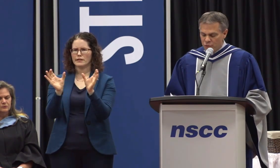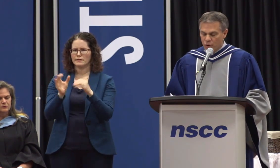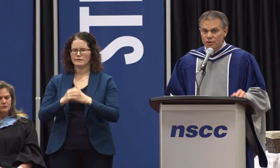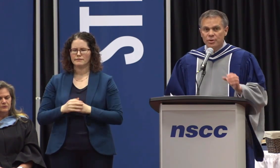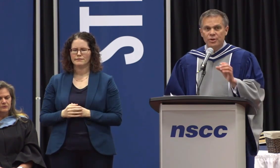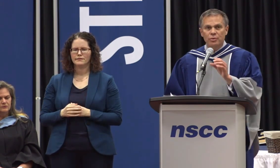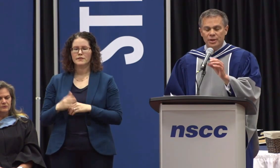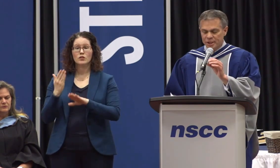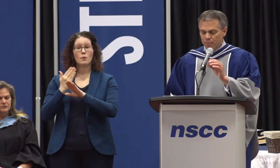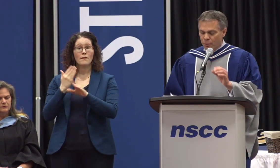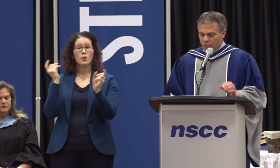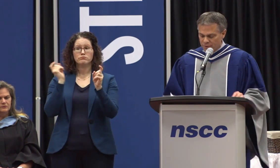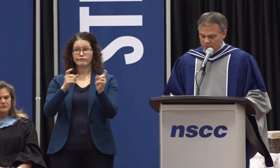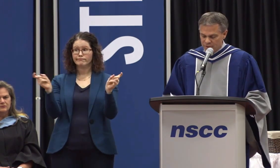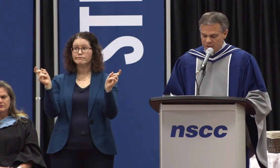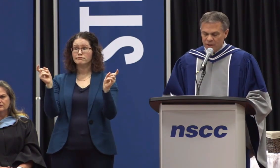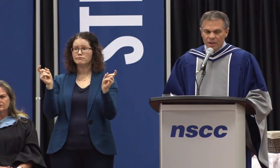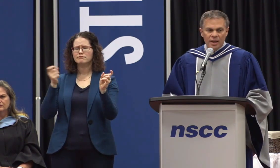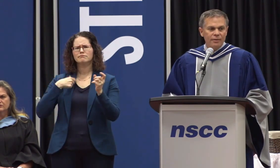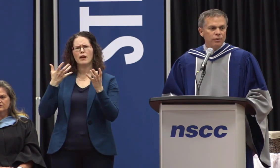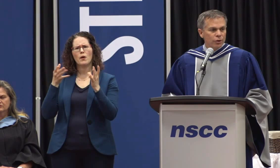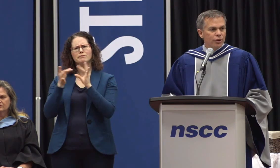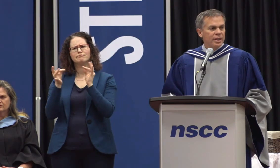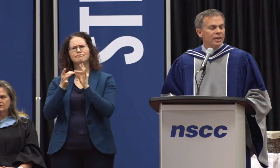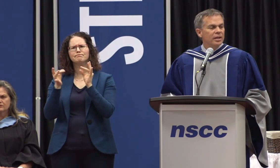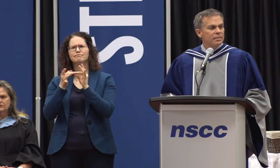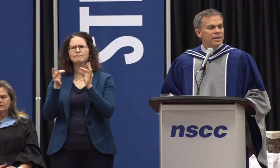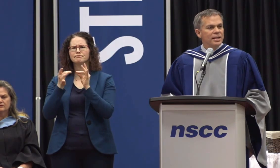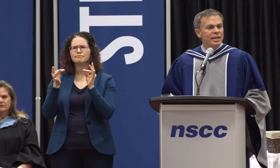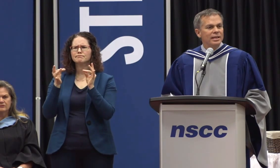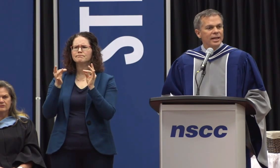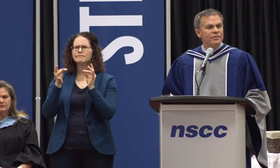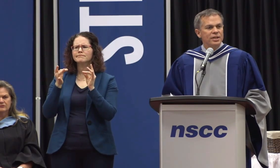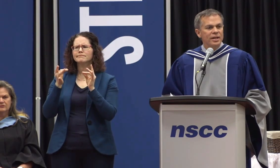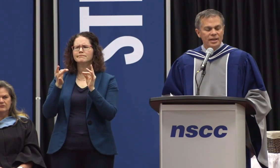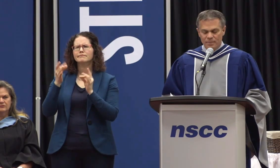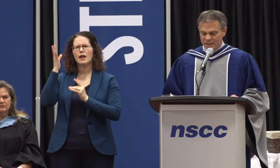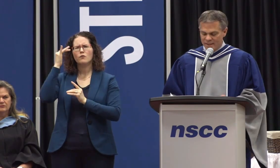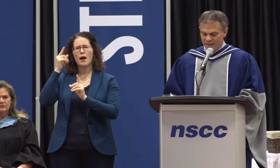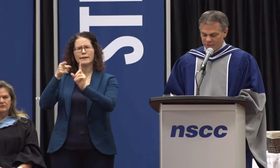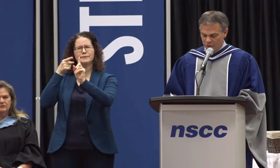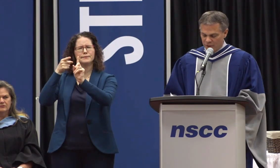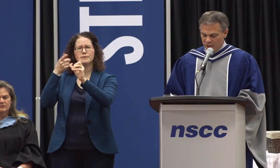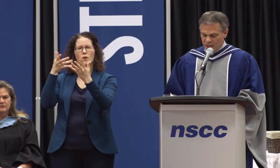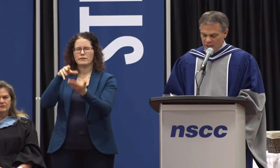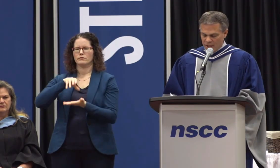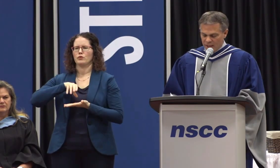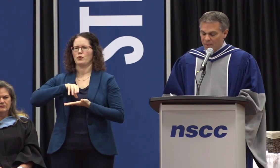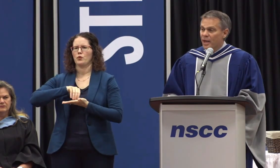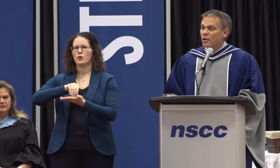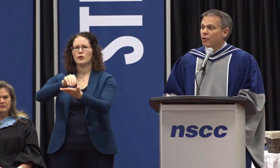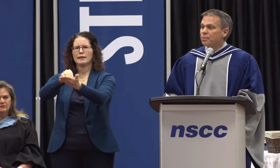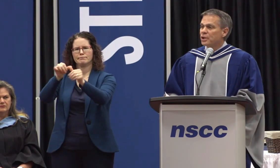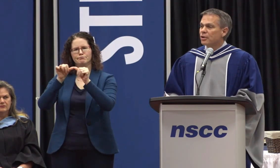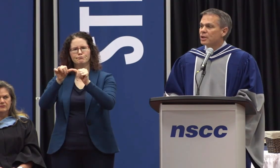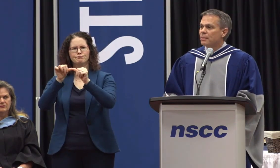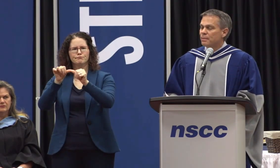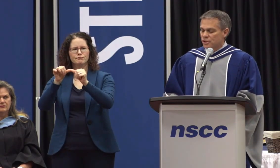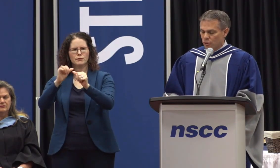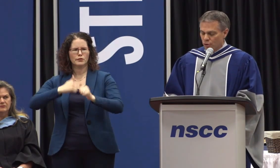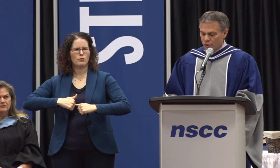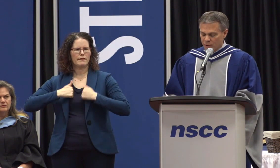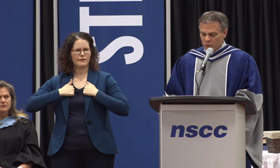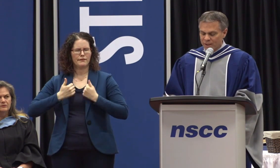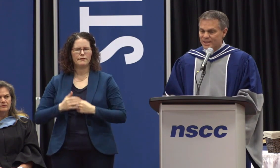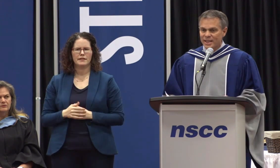share a few words with you on the importance of learning being a lifetime endeavor. And my hope that your